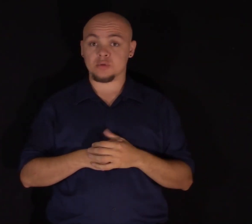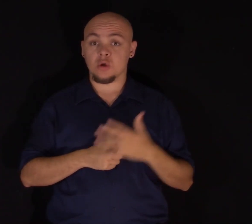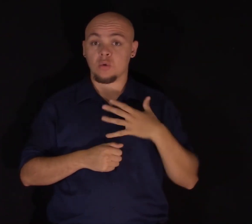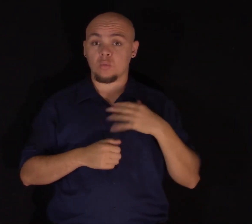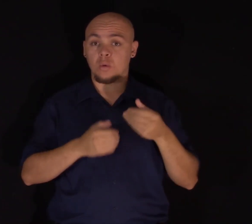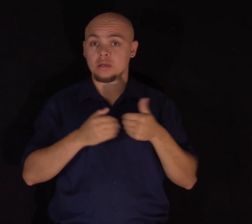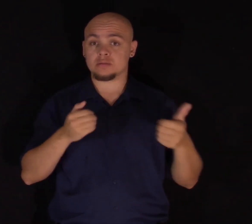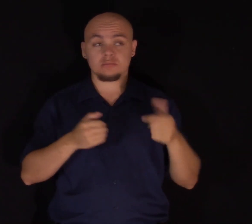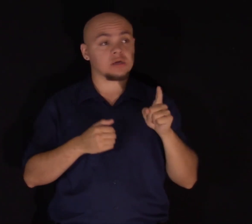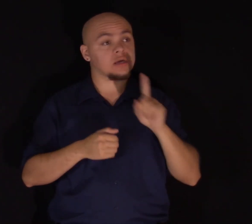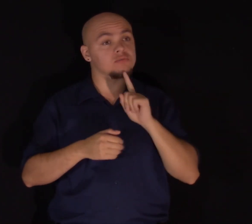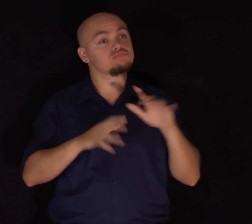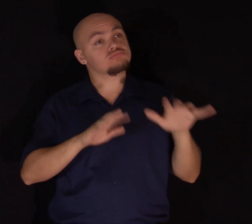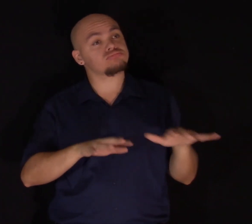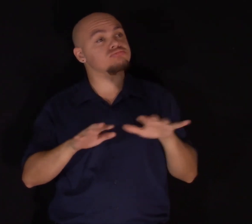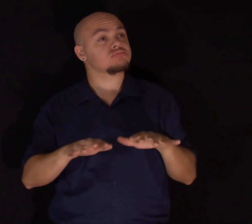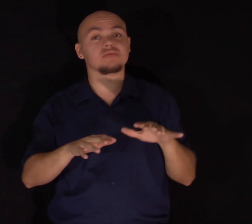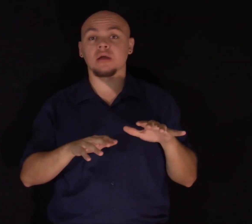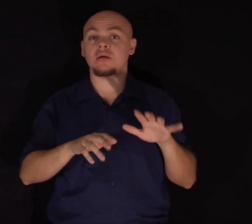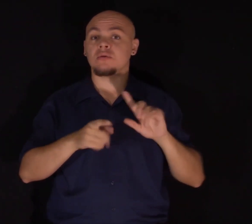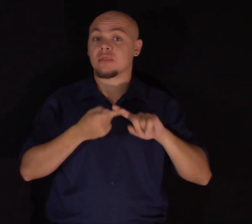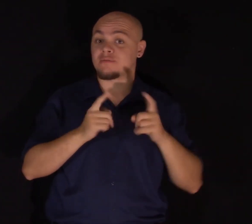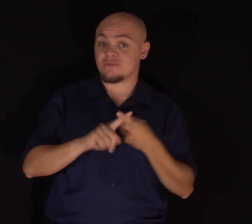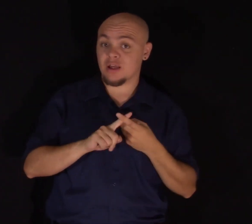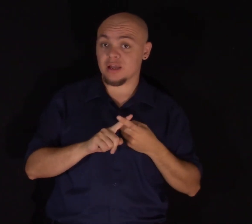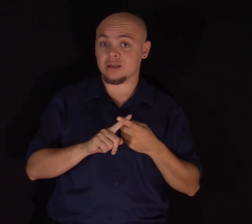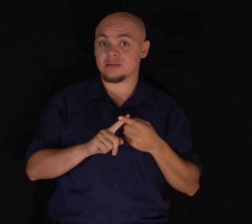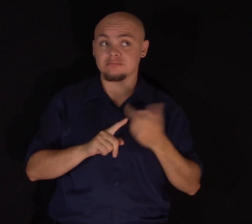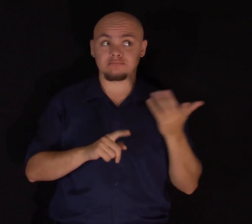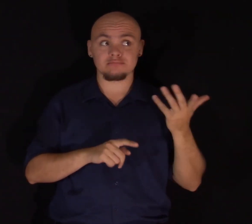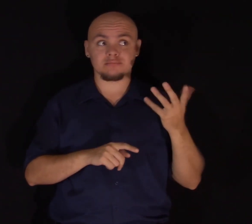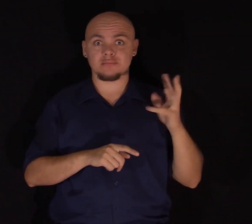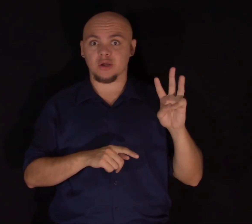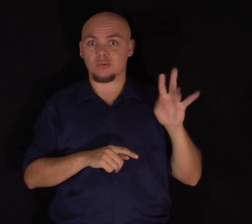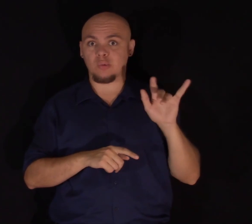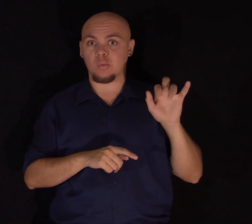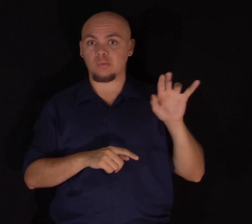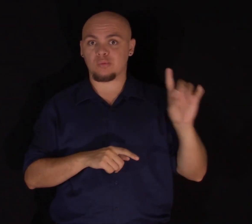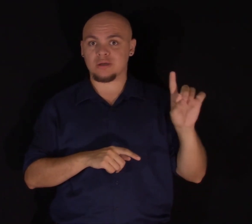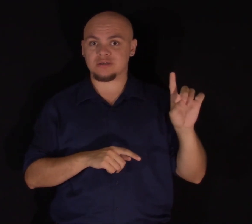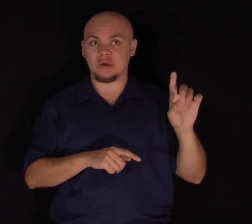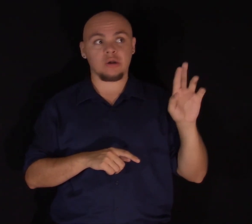Daryl Davis hangs around backstage with his friend, Klan wizard Roger Kelly.